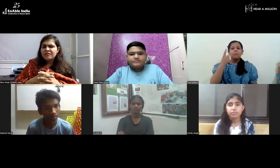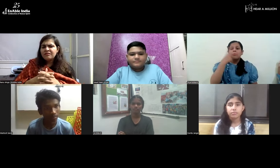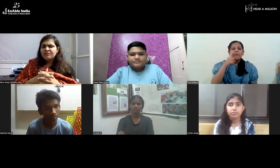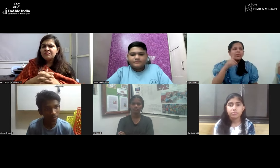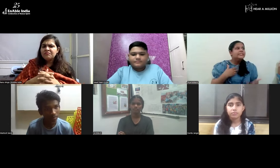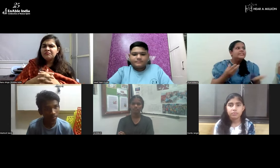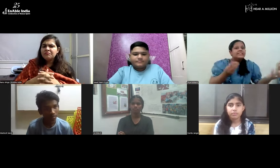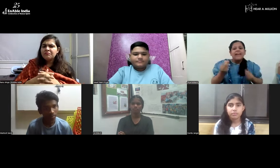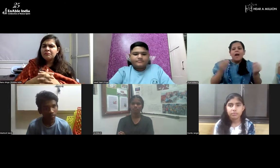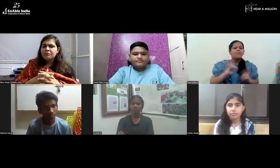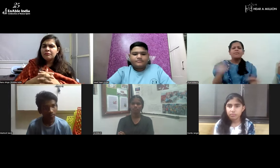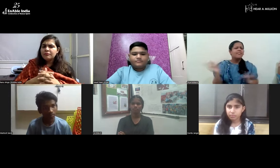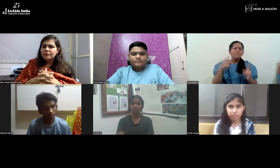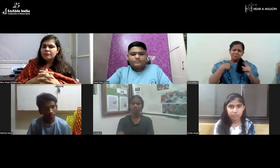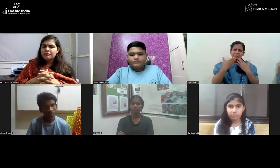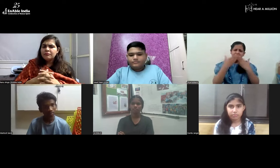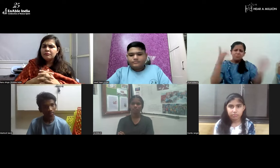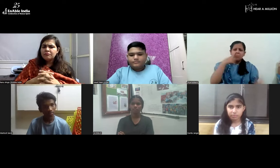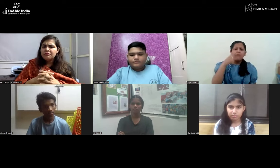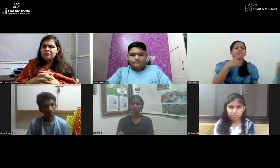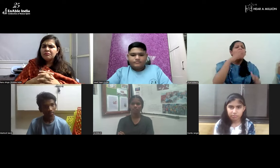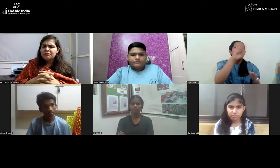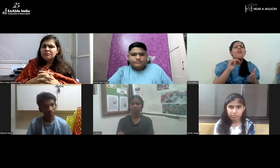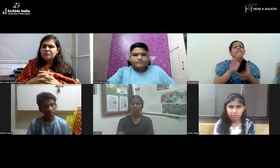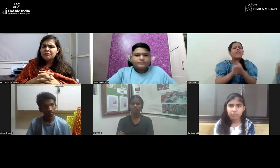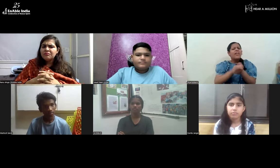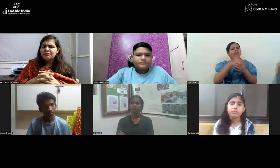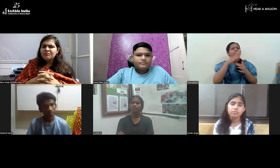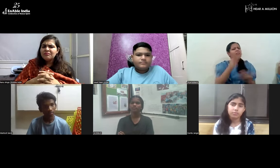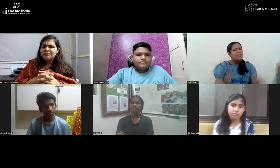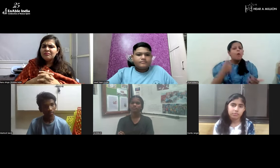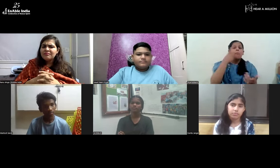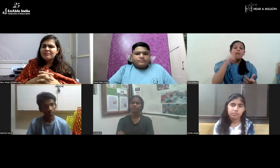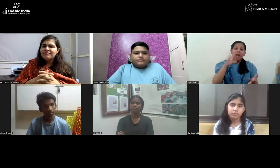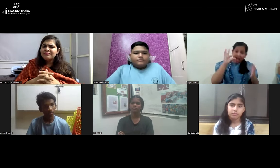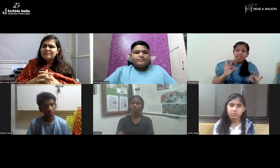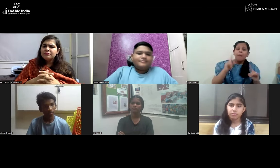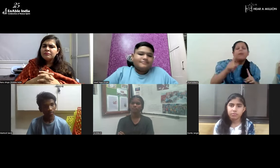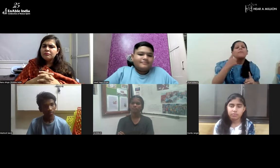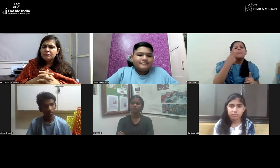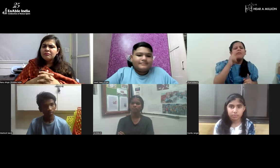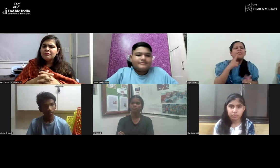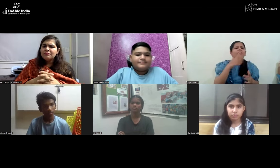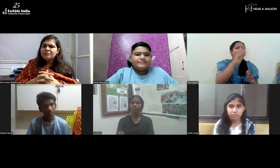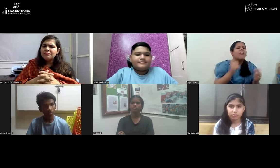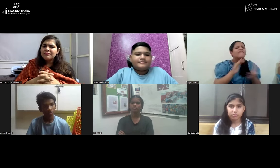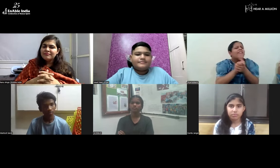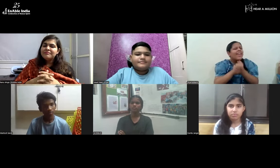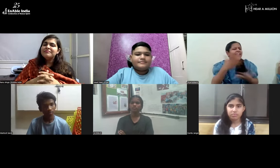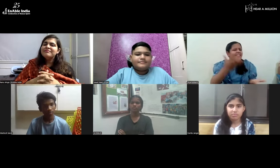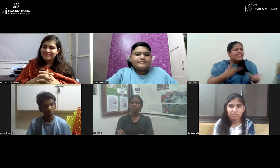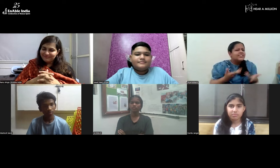So when you take away the phone, the child gets bored. So it's important